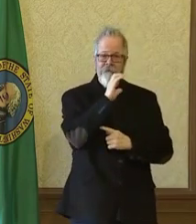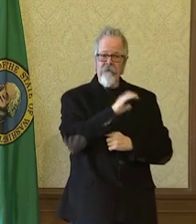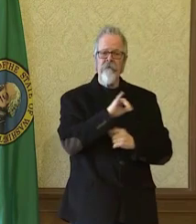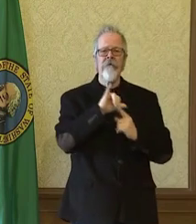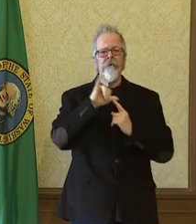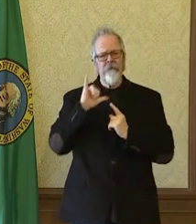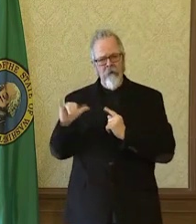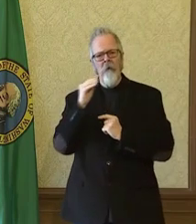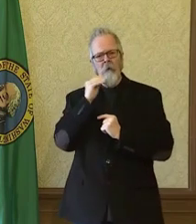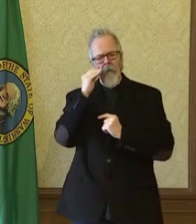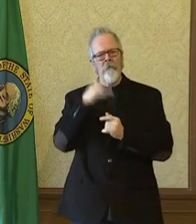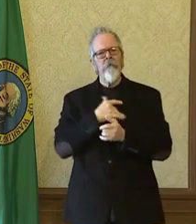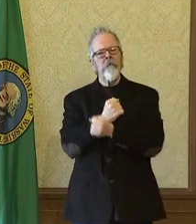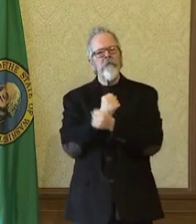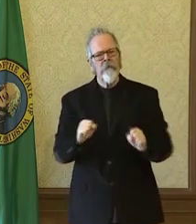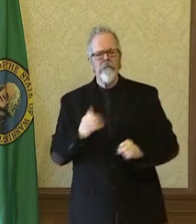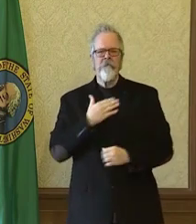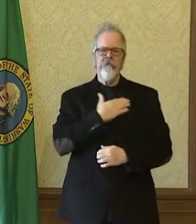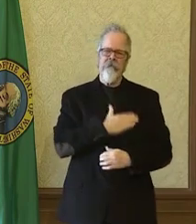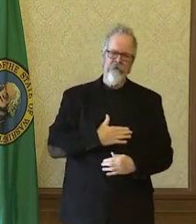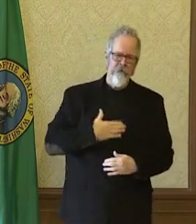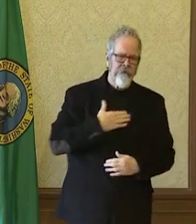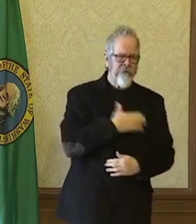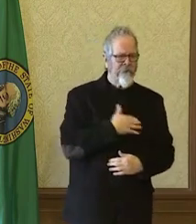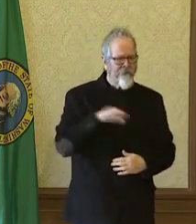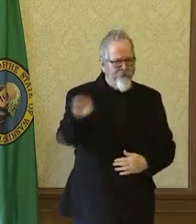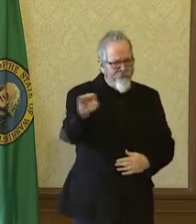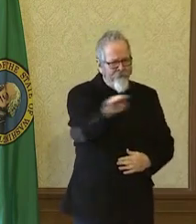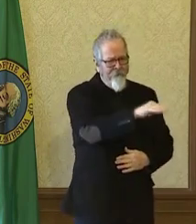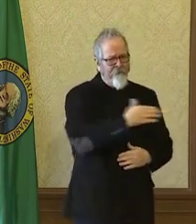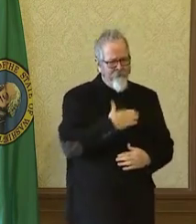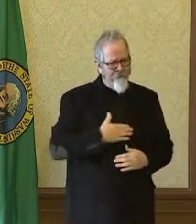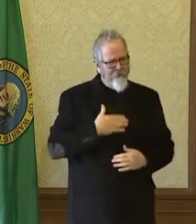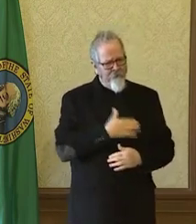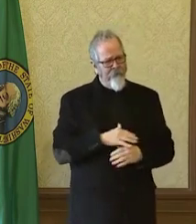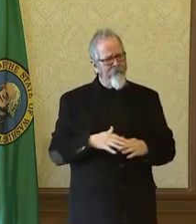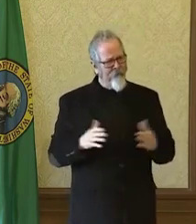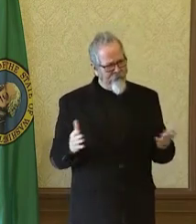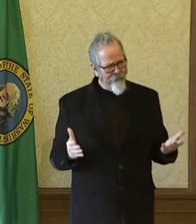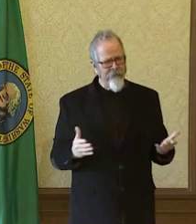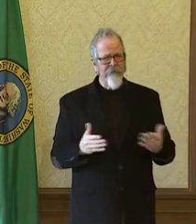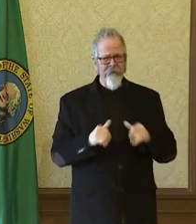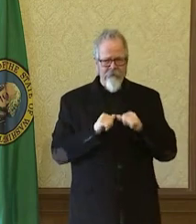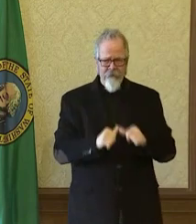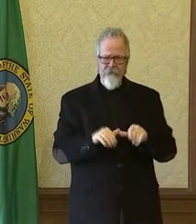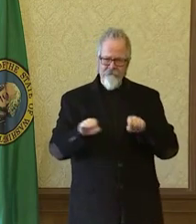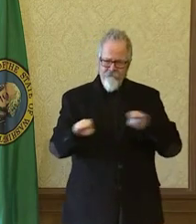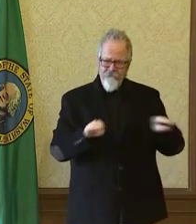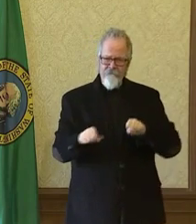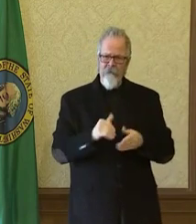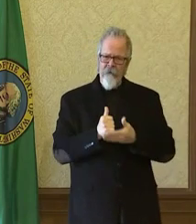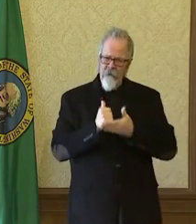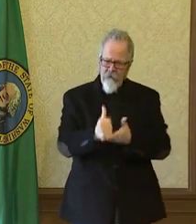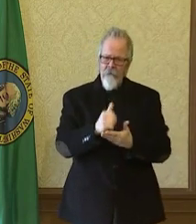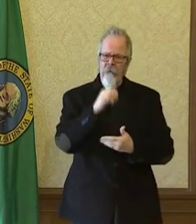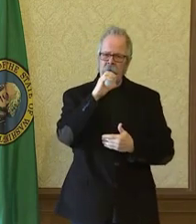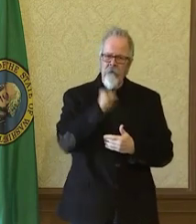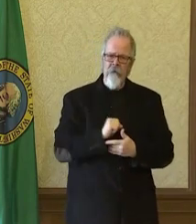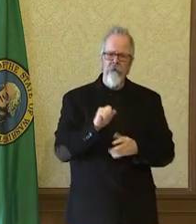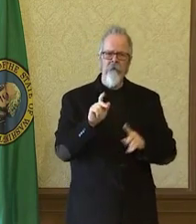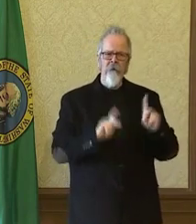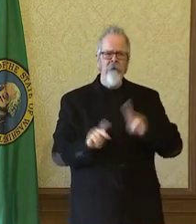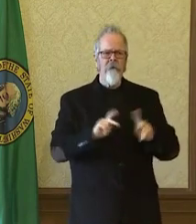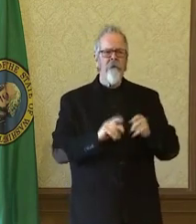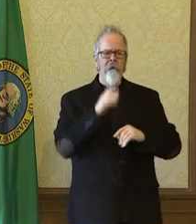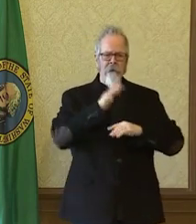to heart. So now I want to turn to our economic efforts to help us rebuild our economy